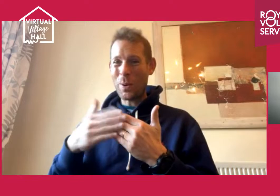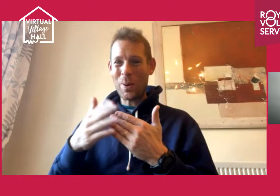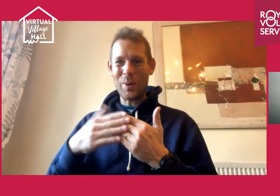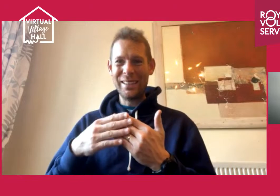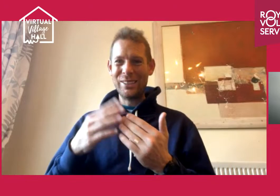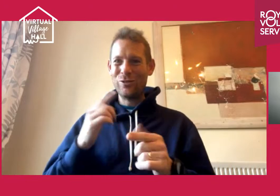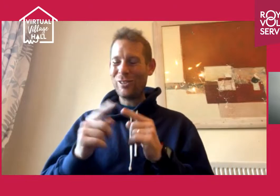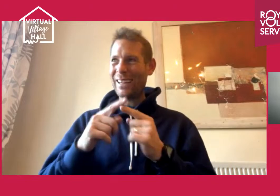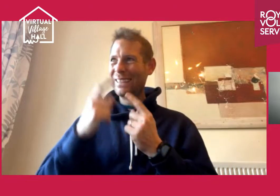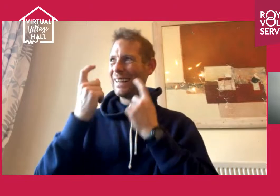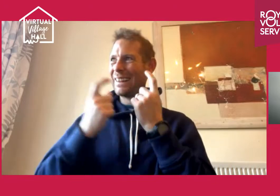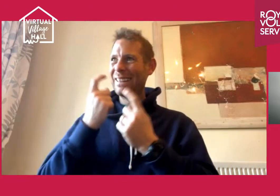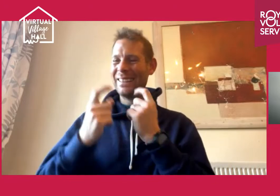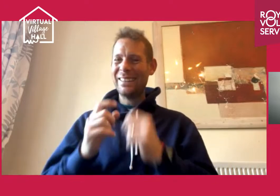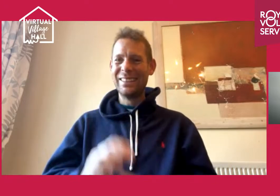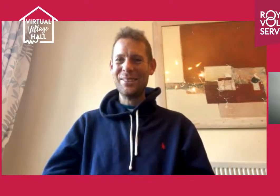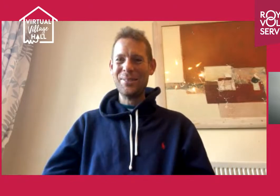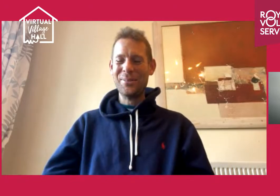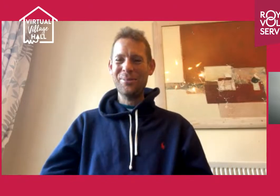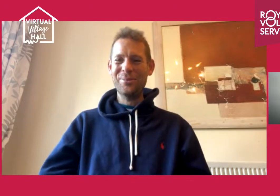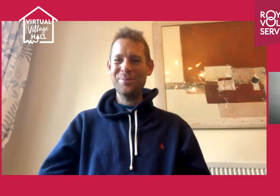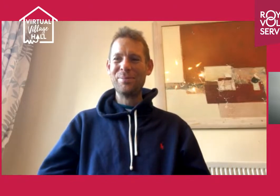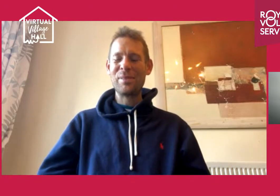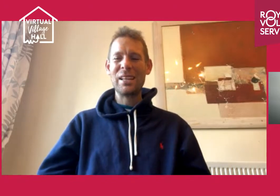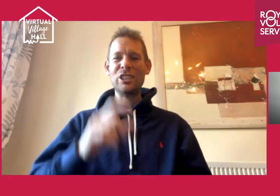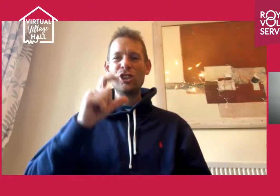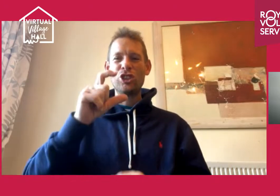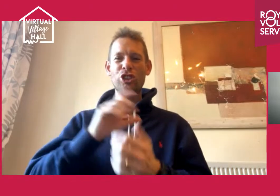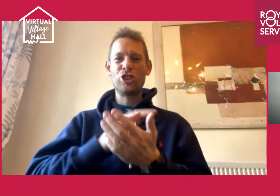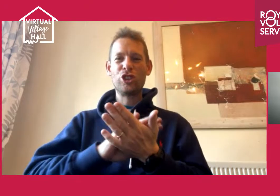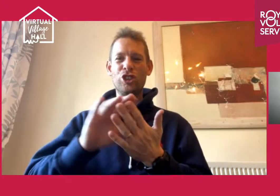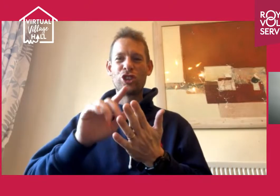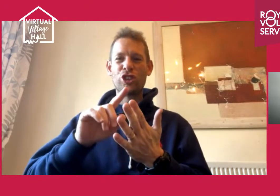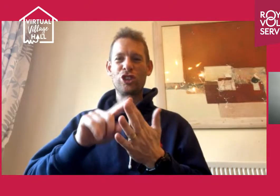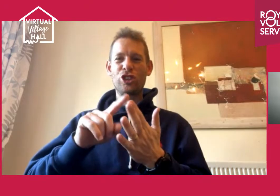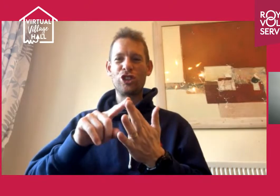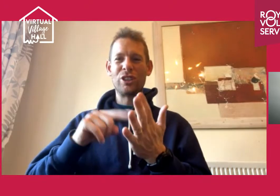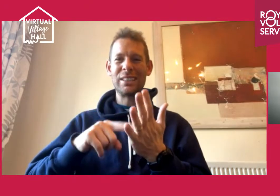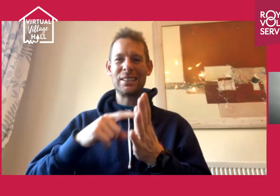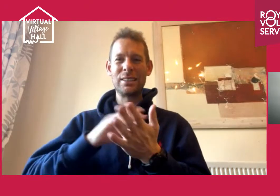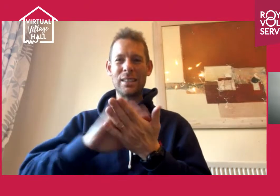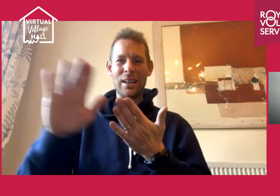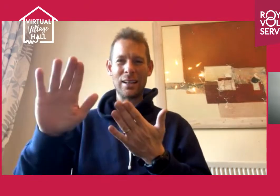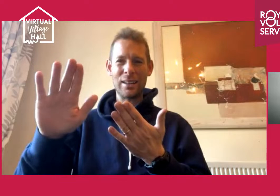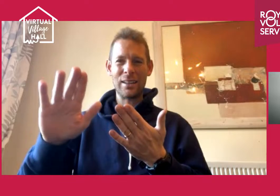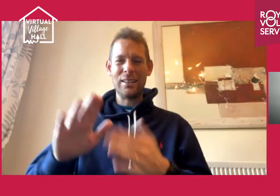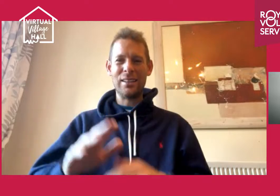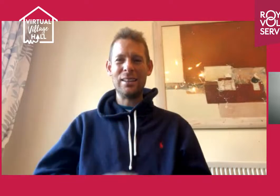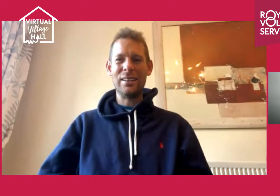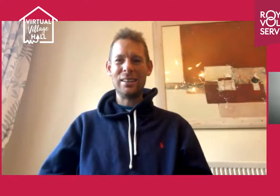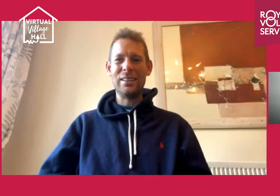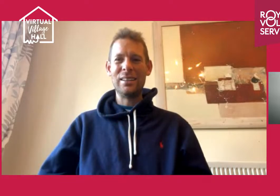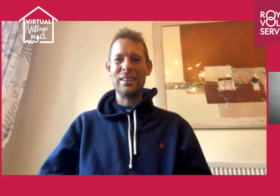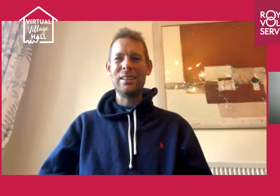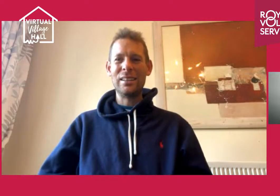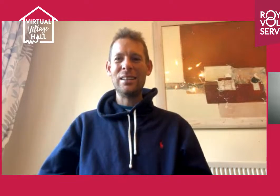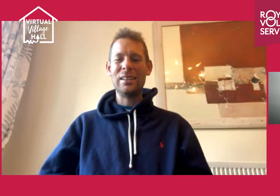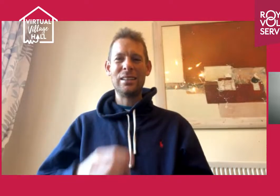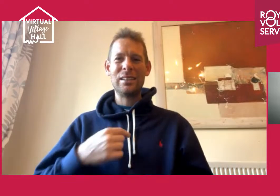I'm sure there are loads more animals that you would see on safari, but I can't think. Oh, cheetah. You would see a cheetah on safari,